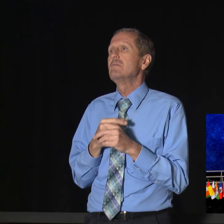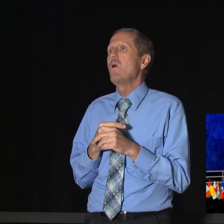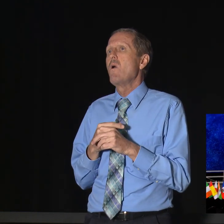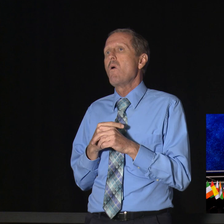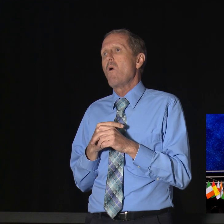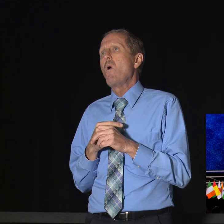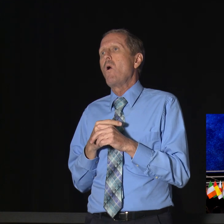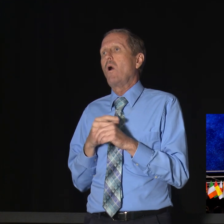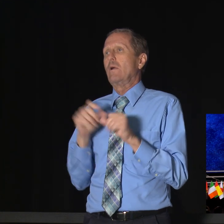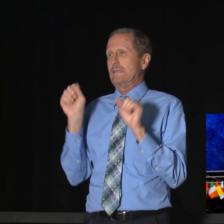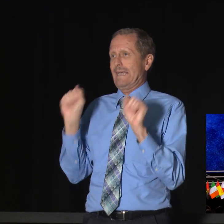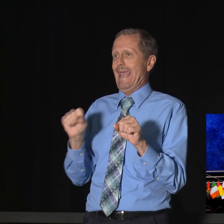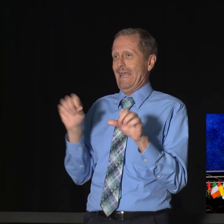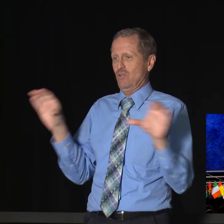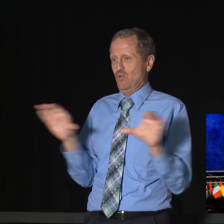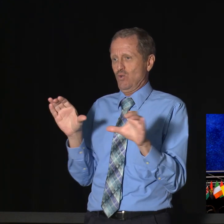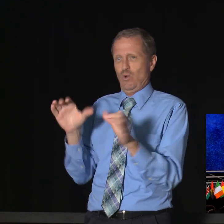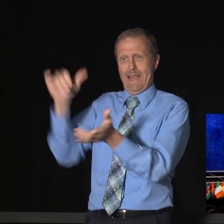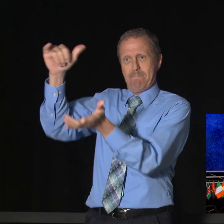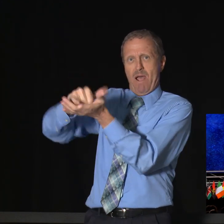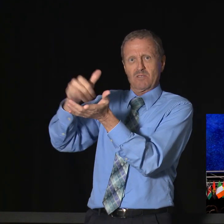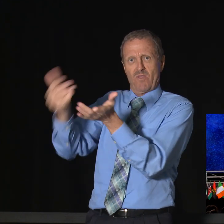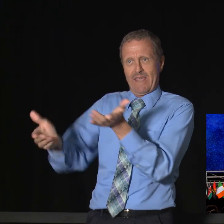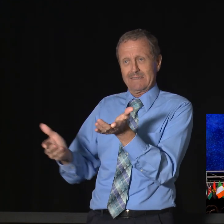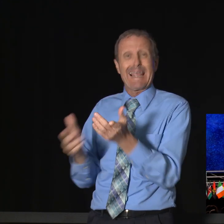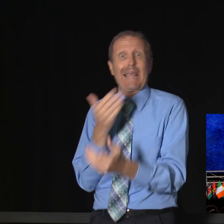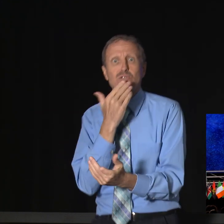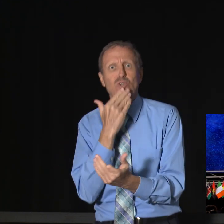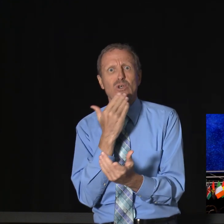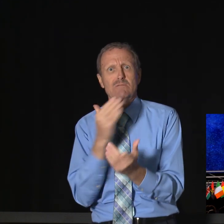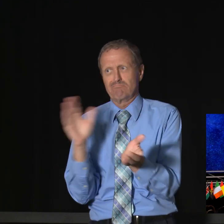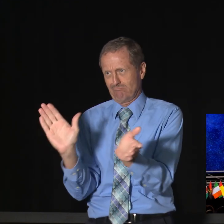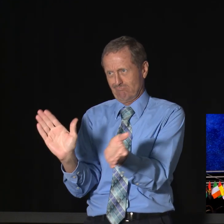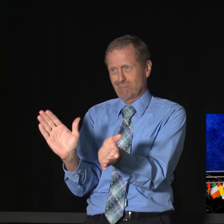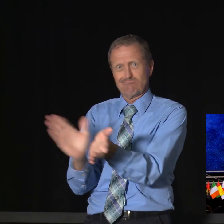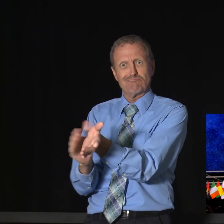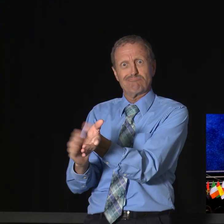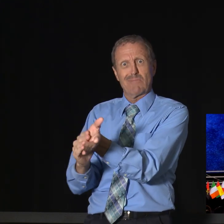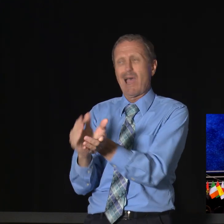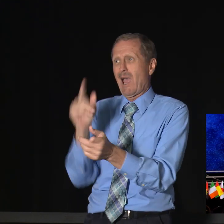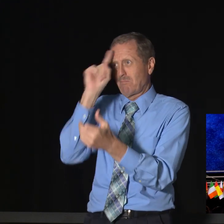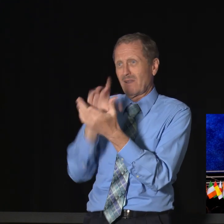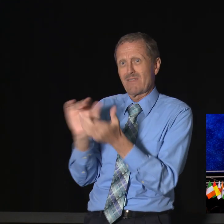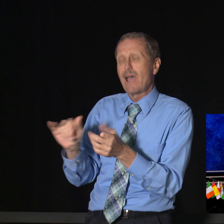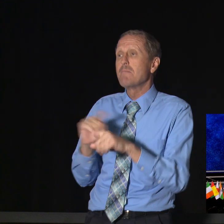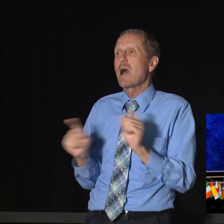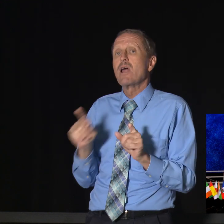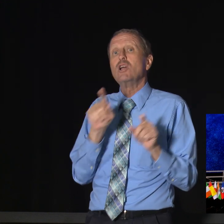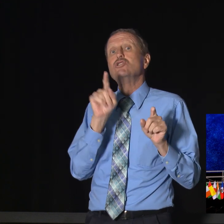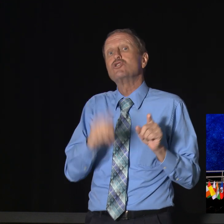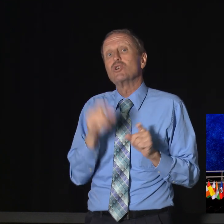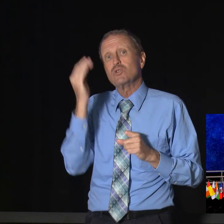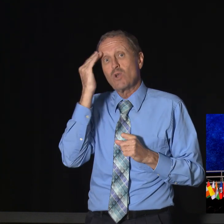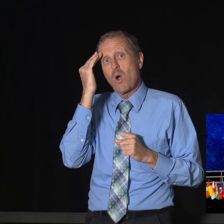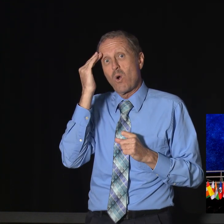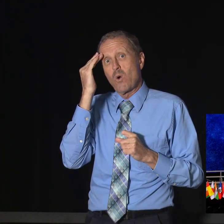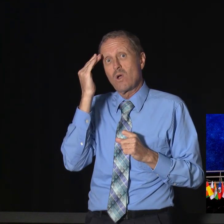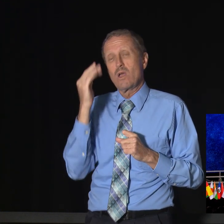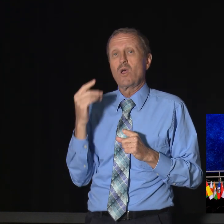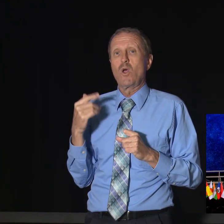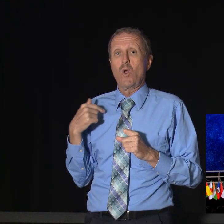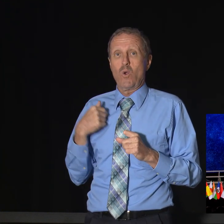able to accomplish that which is impossible, and that's good, and I believe that. But we also ought to know that we are